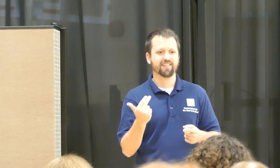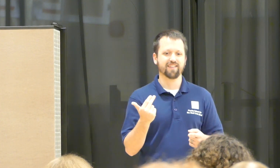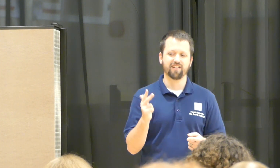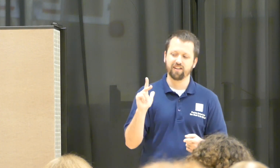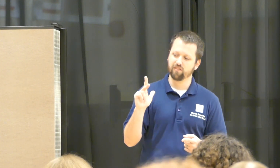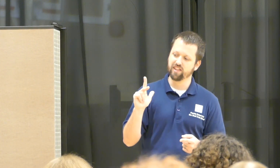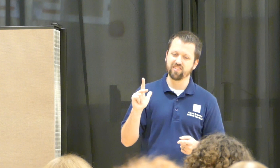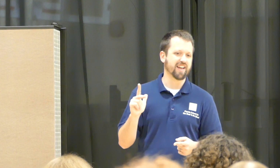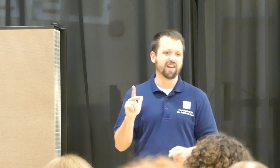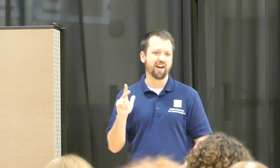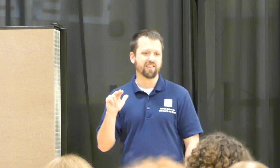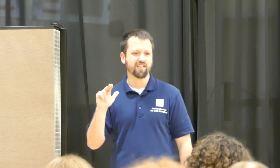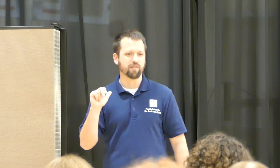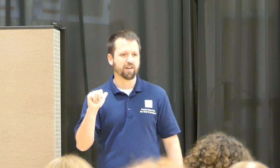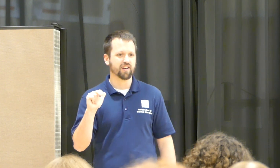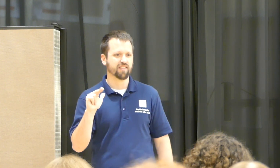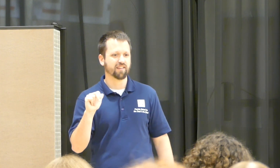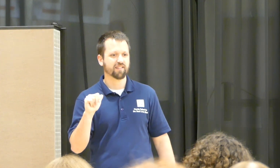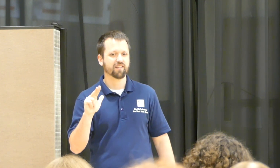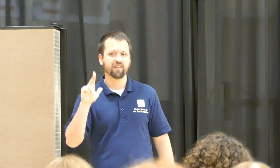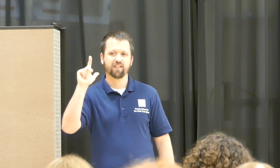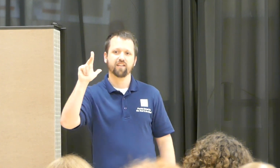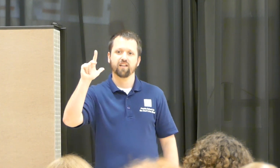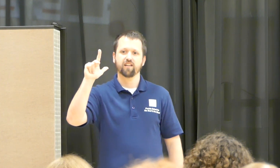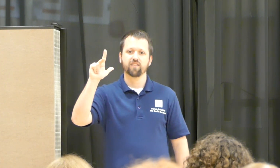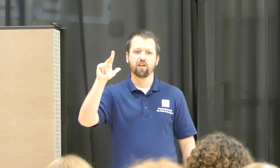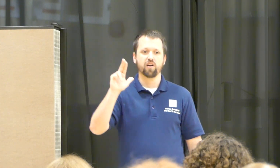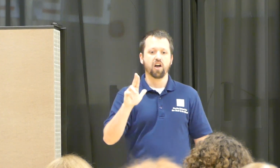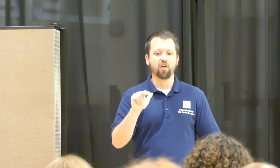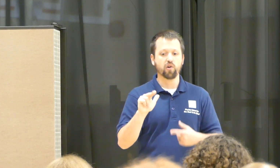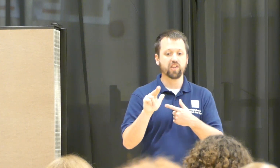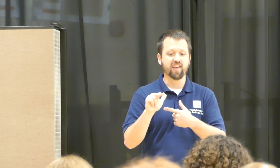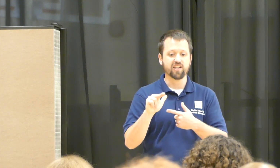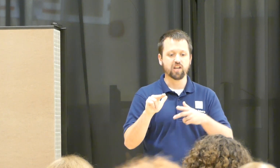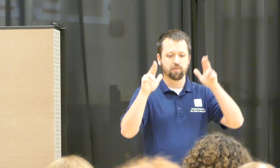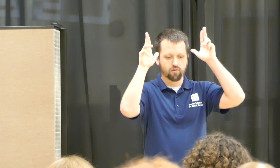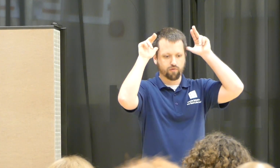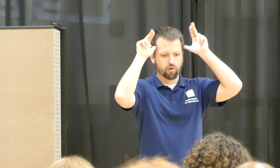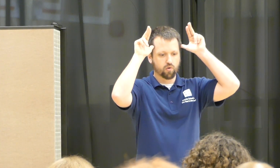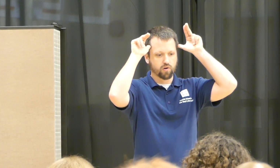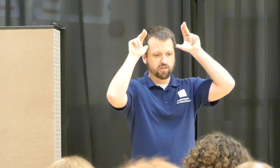So, without that, no, this doesn't mean anything. So, although this handshake is used for horse.